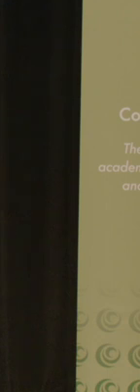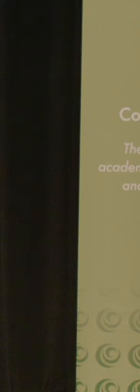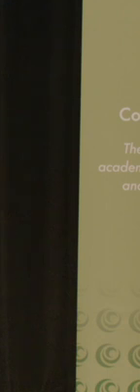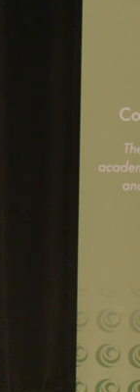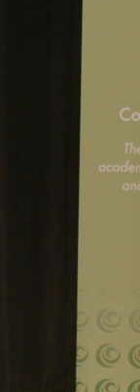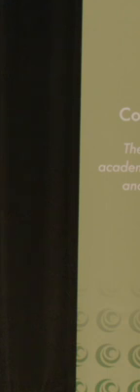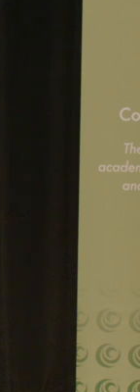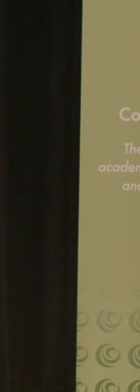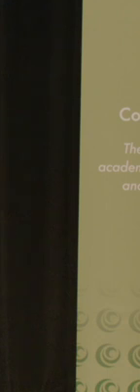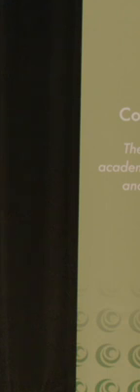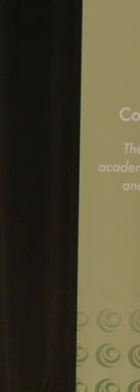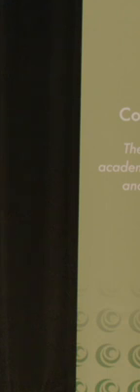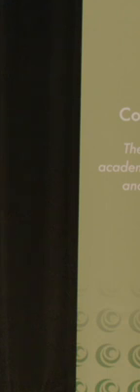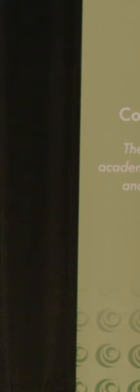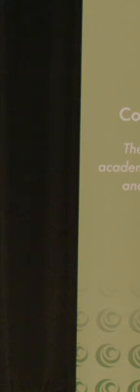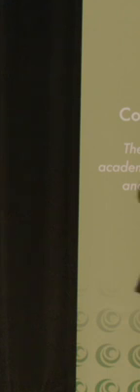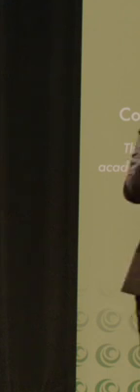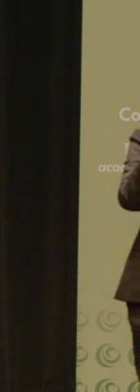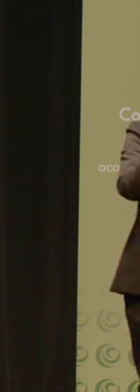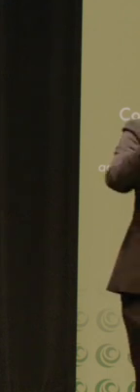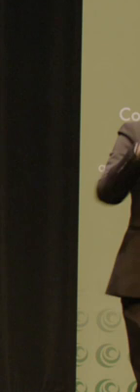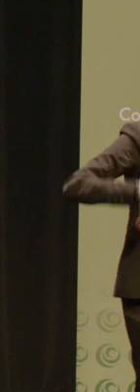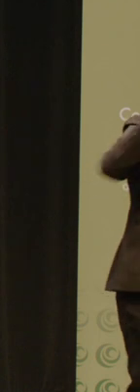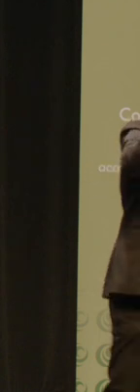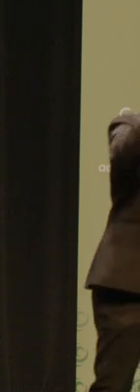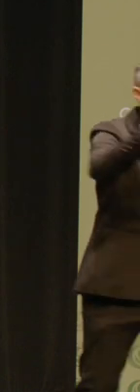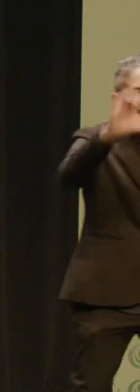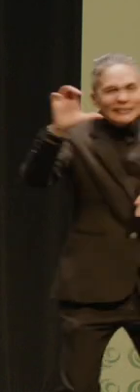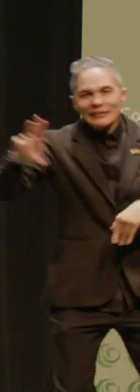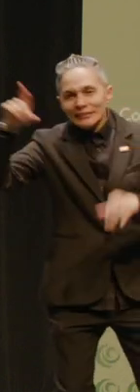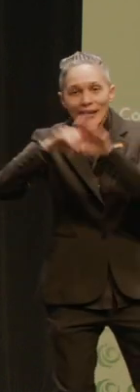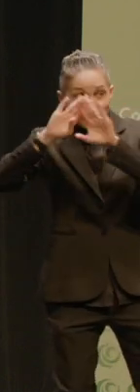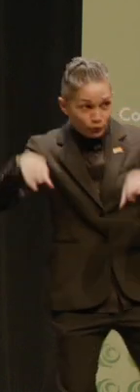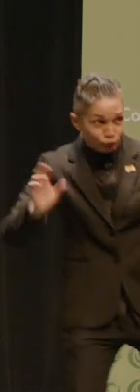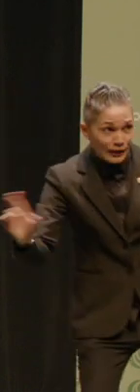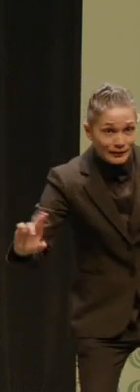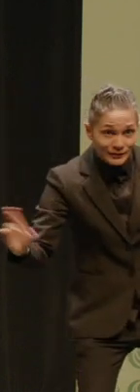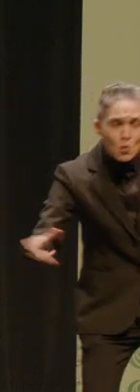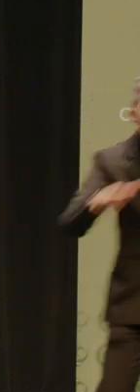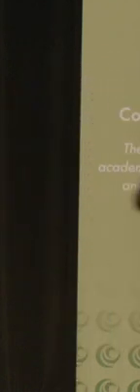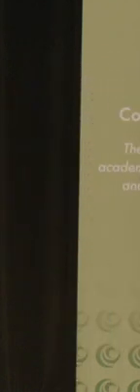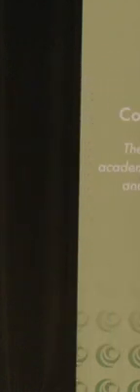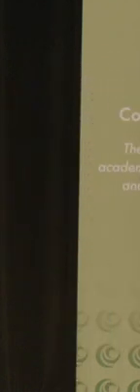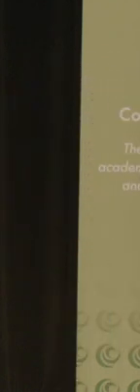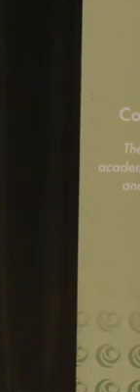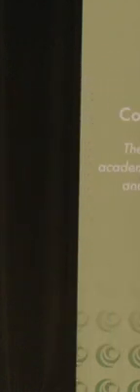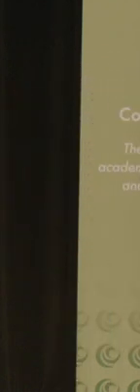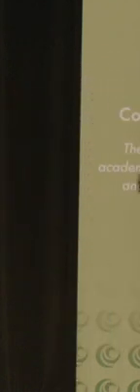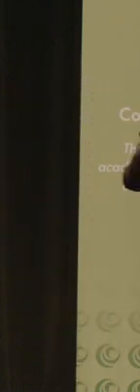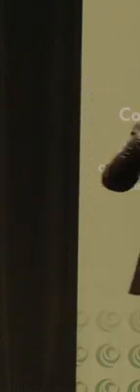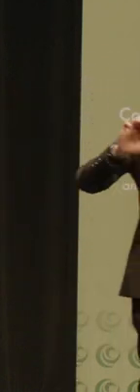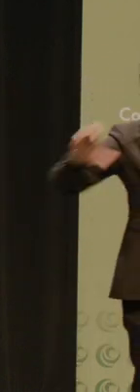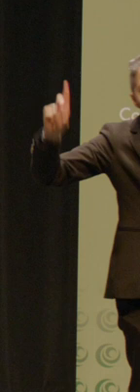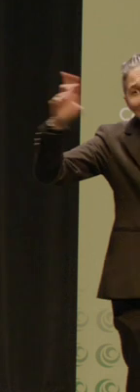representing State Center. When I say who's in the house, say State Center's in the house. You ready? Who's in the house?